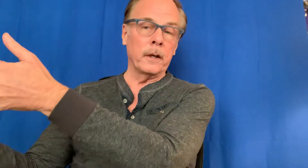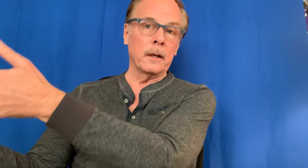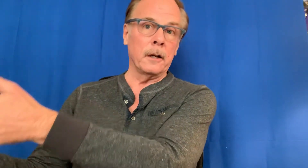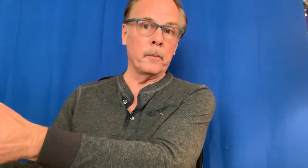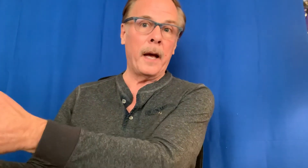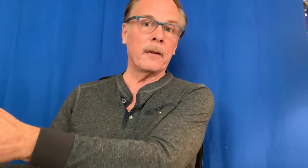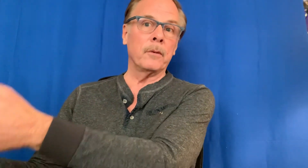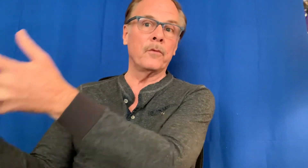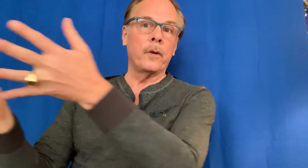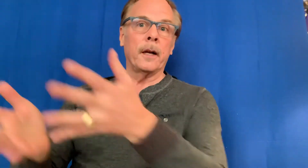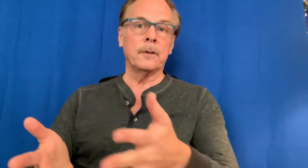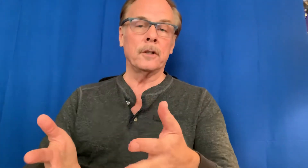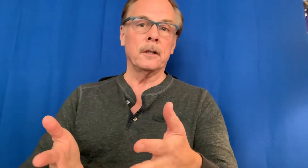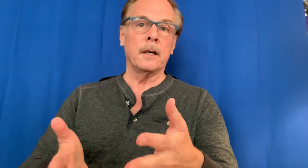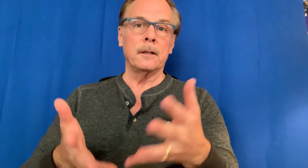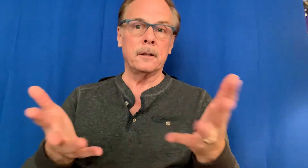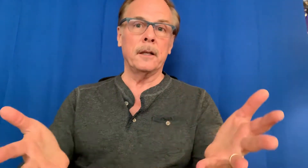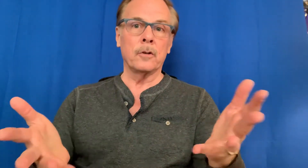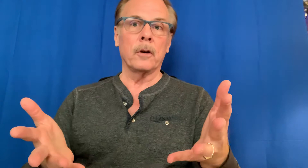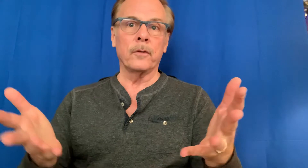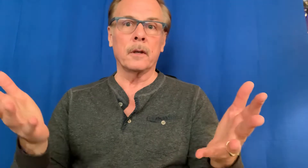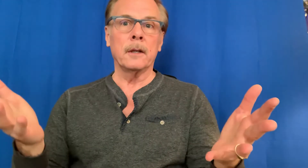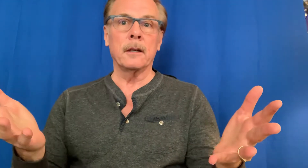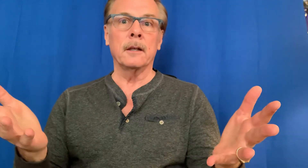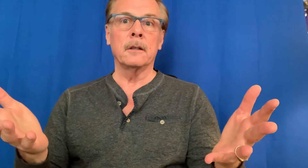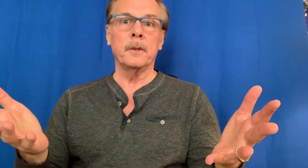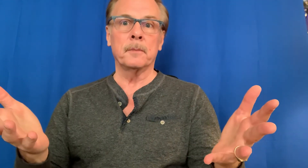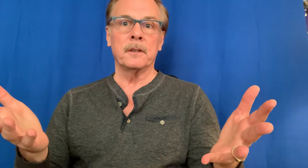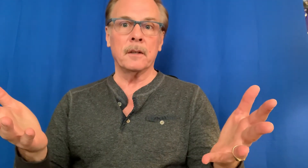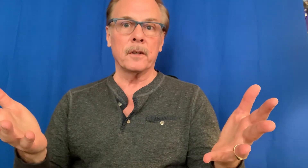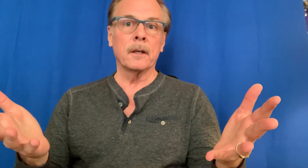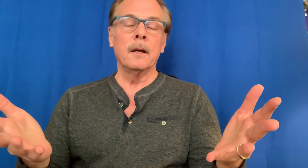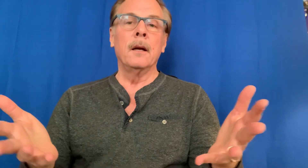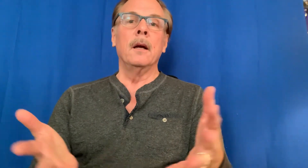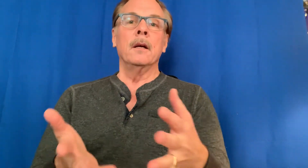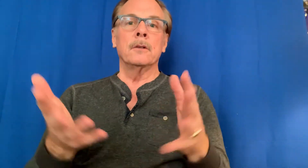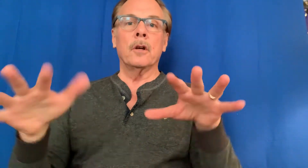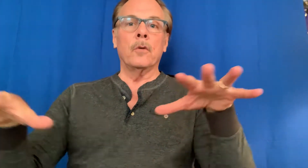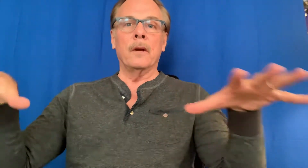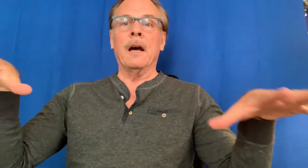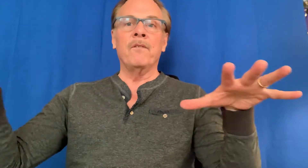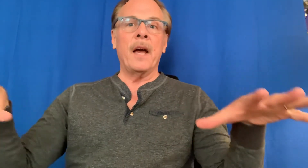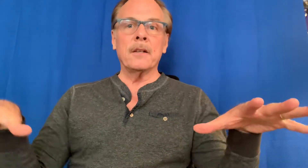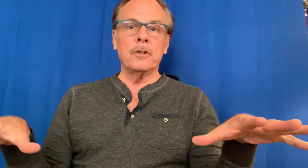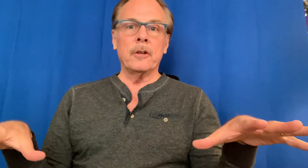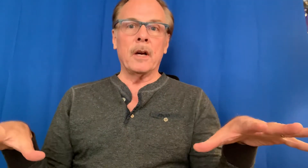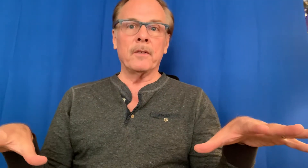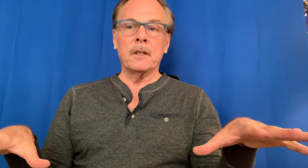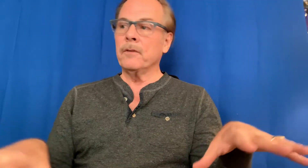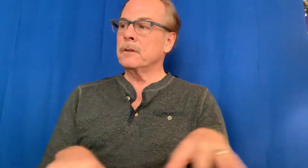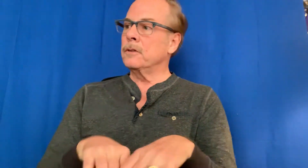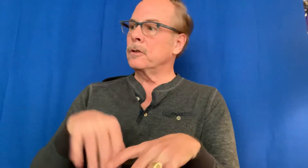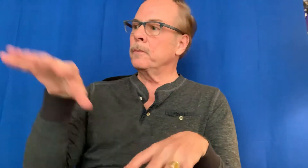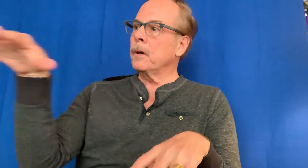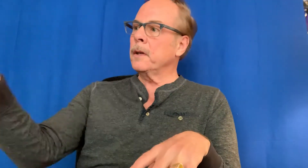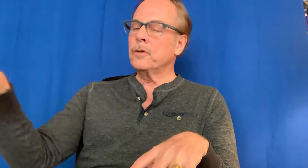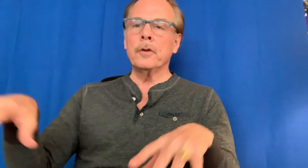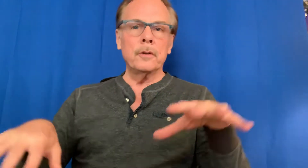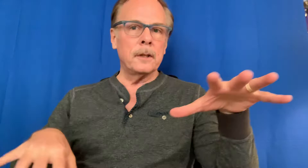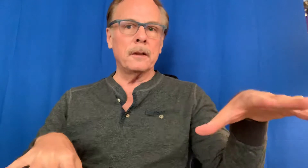Claire back from France to the United States, Hartford, Connecticut, to be specific. So we've got vast geographic differences, so you want to make sure you set things